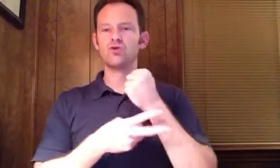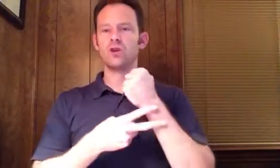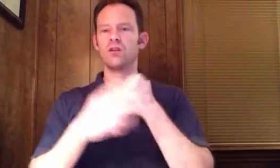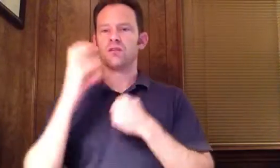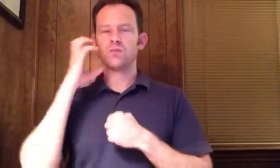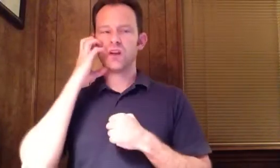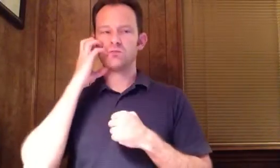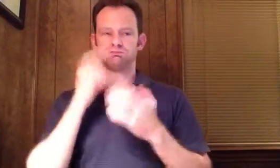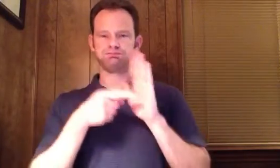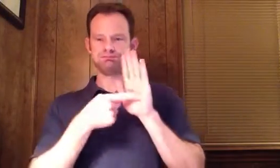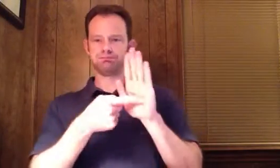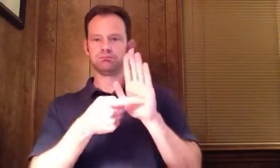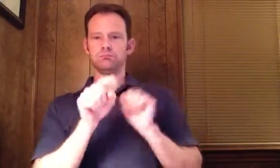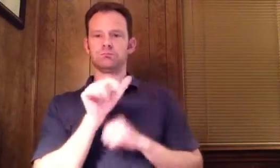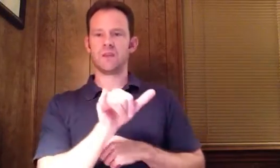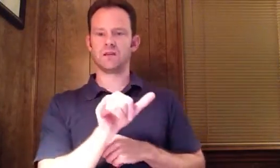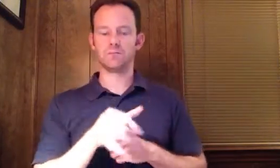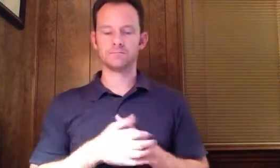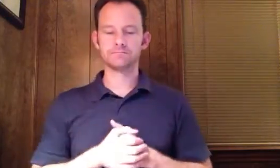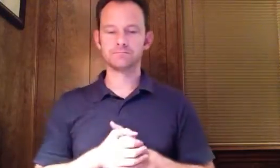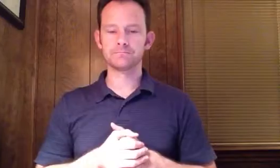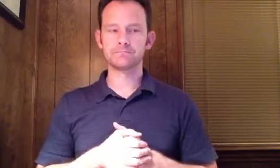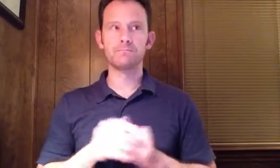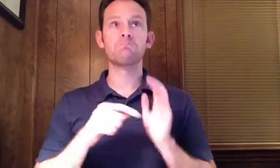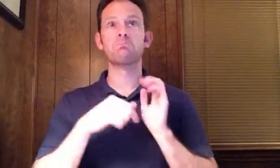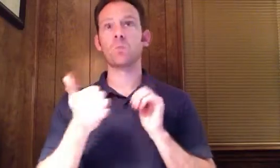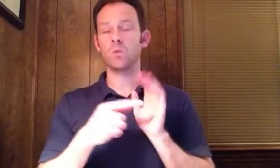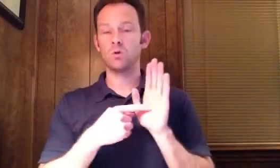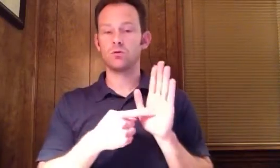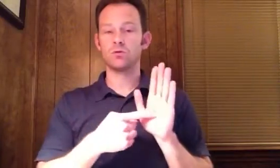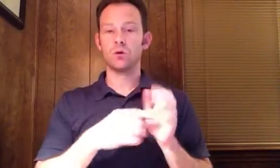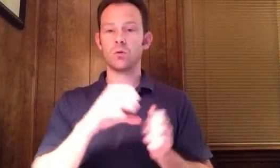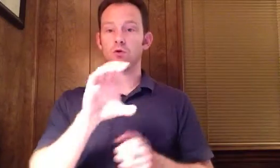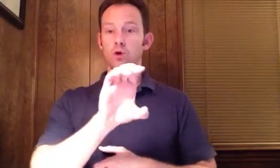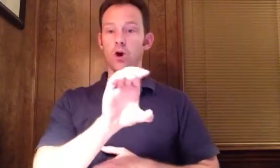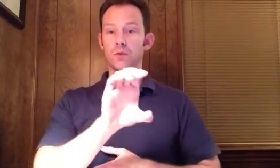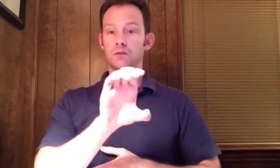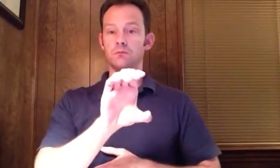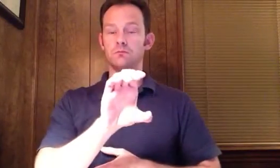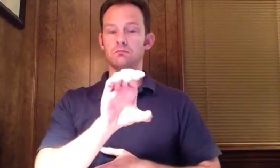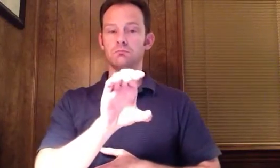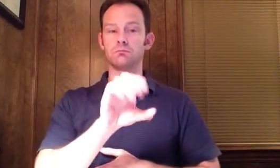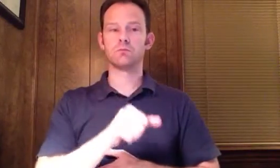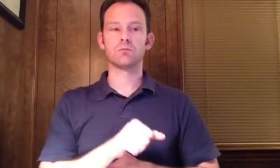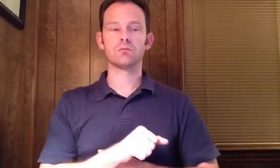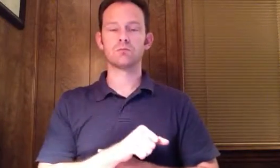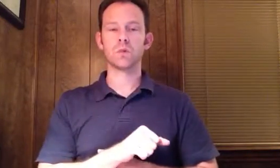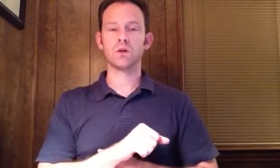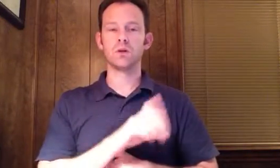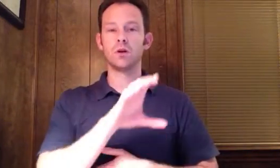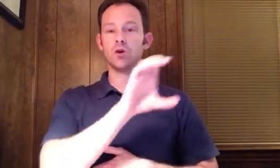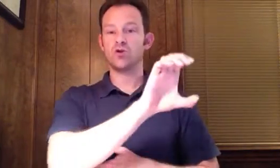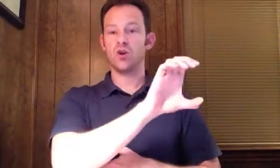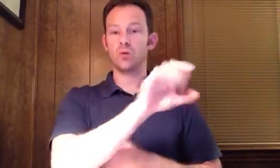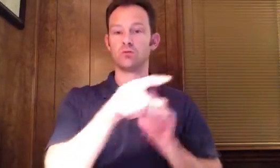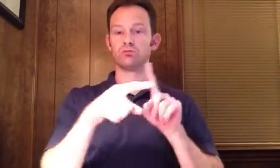Another example would be carbon, which is an element, such as in coal, reacts with oxygen to form carbon